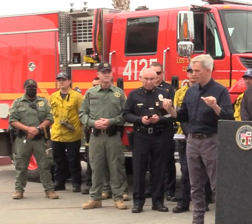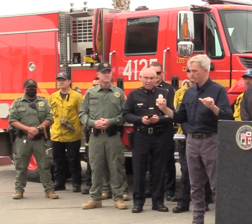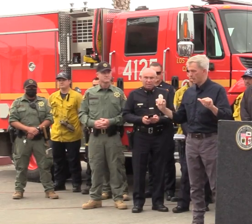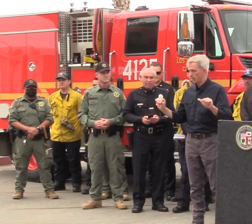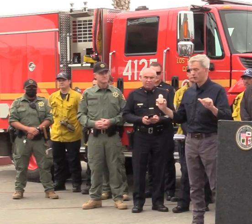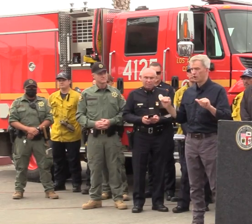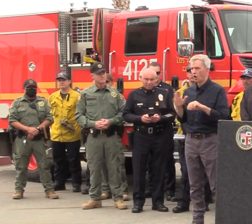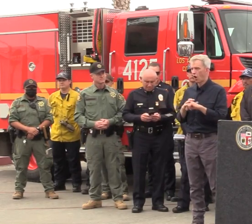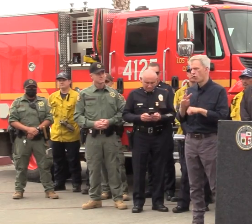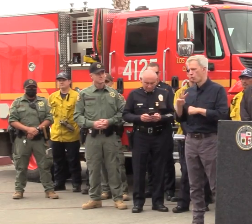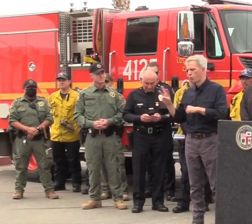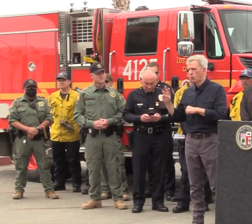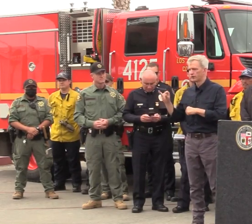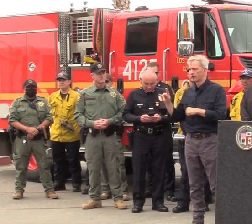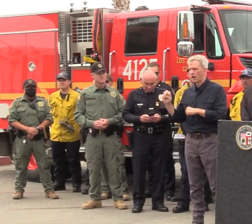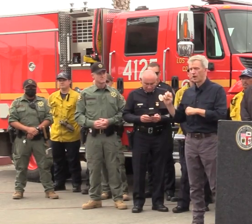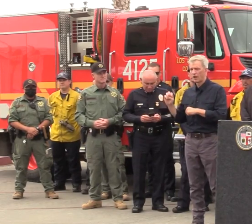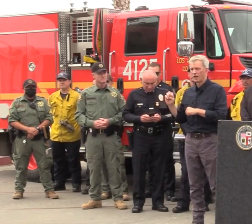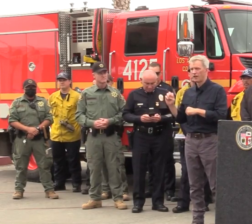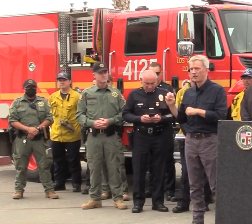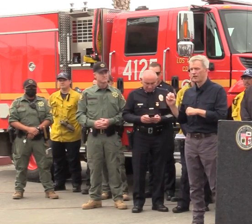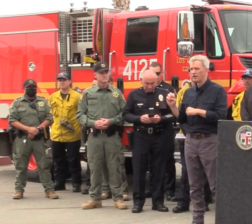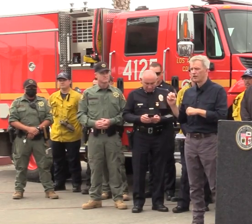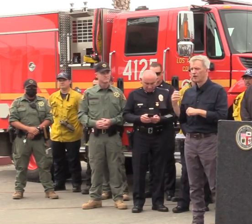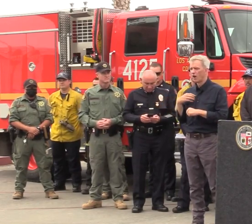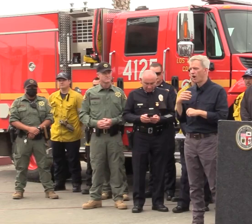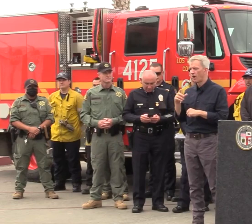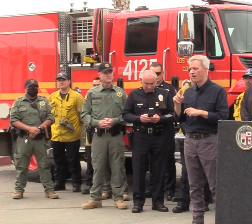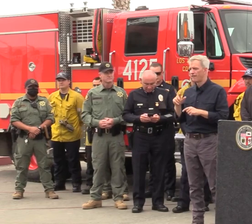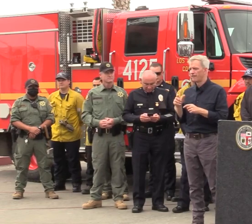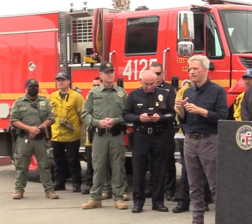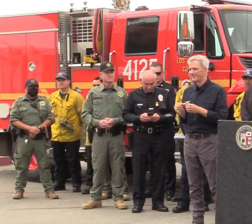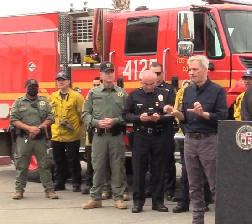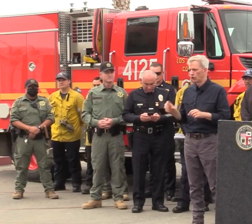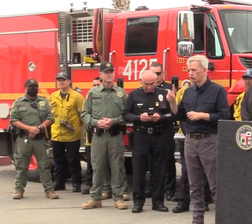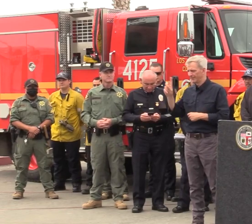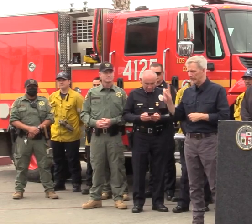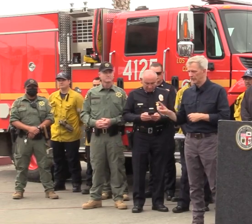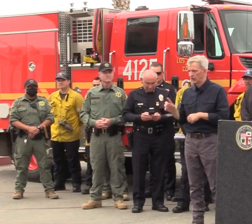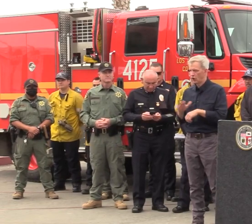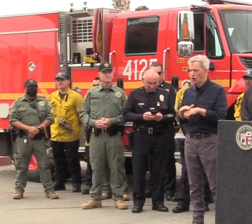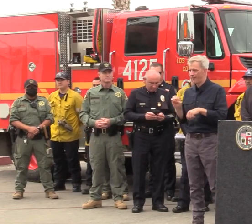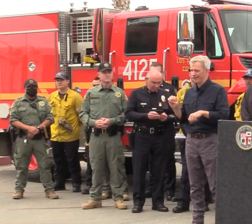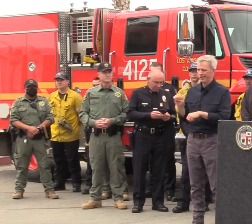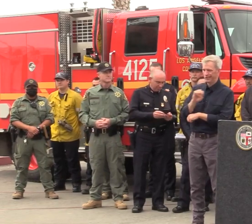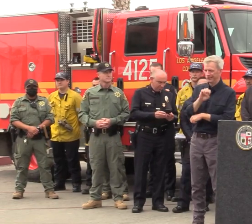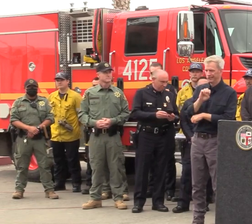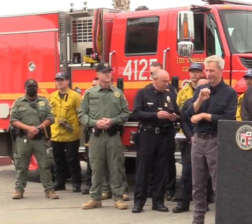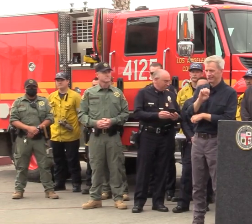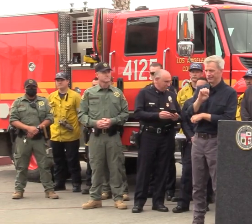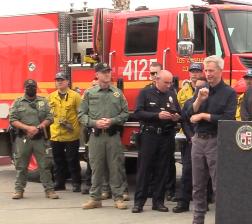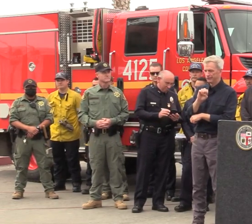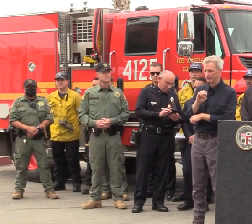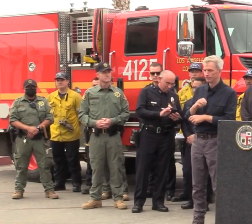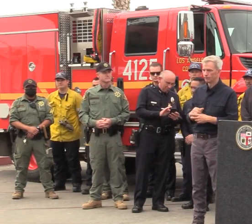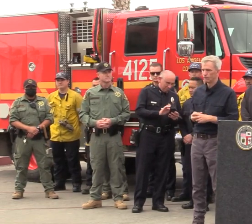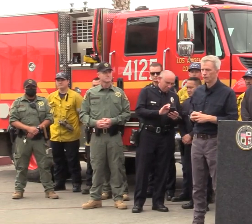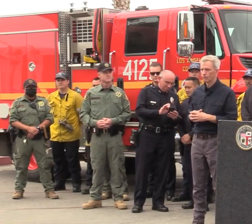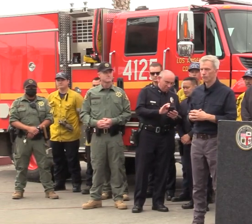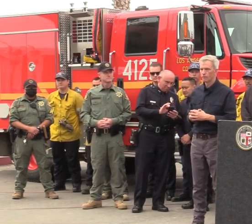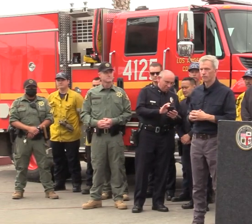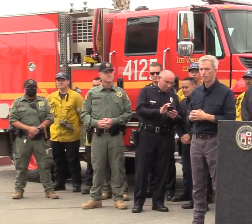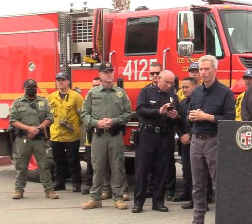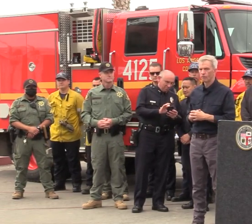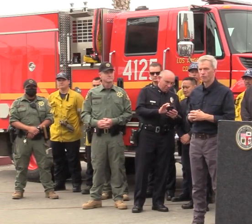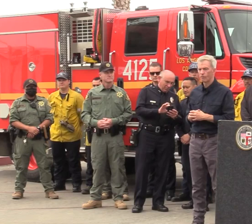the county border. We've got Zulu Division Z on the east flank. I'll update you a little bit right